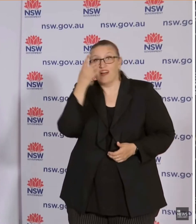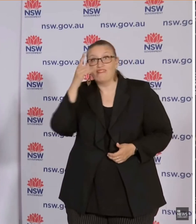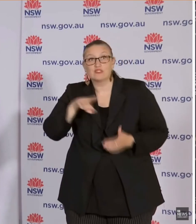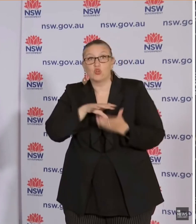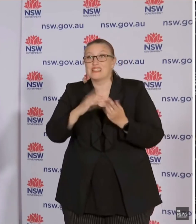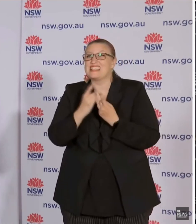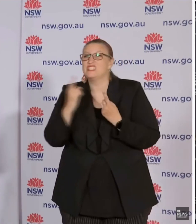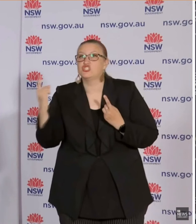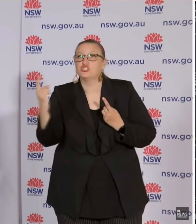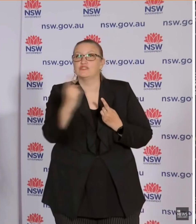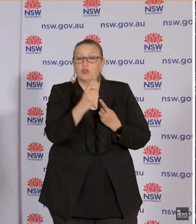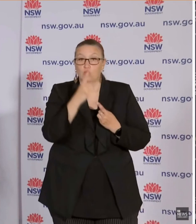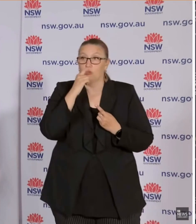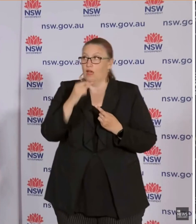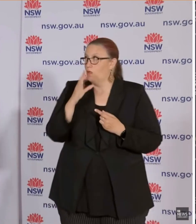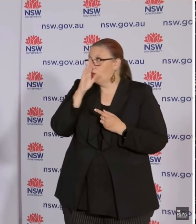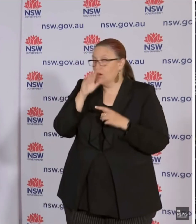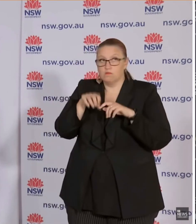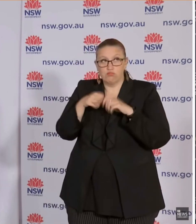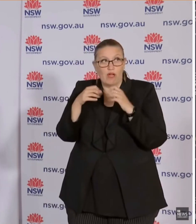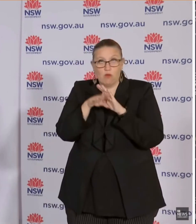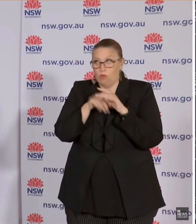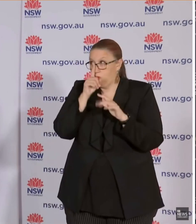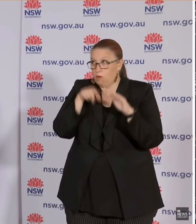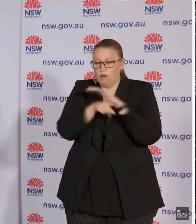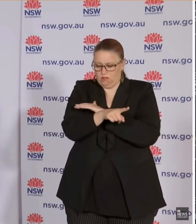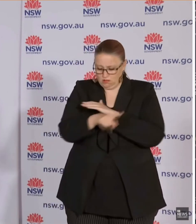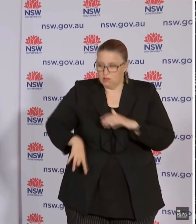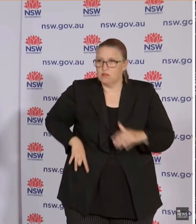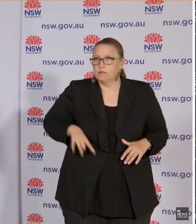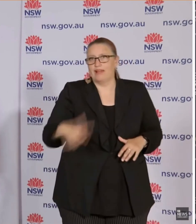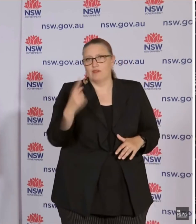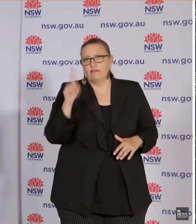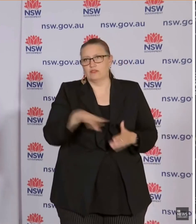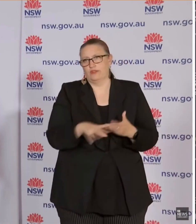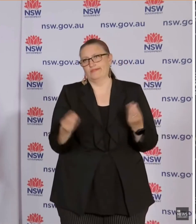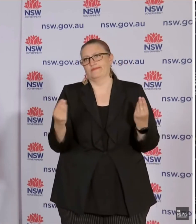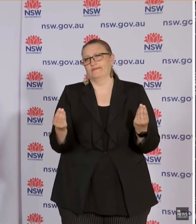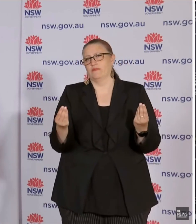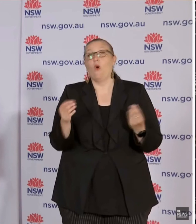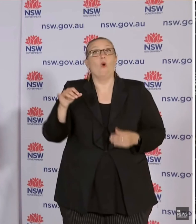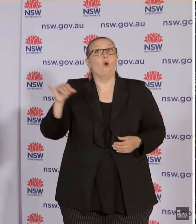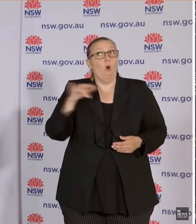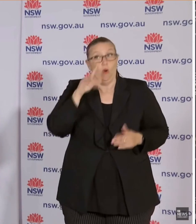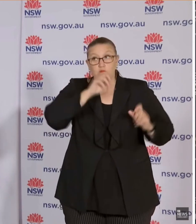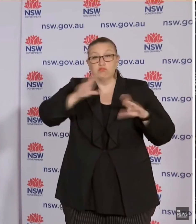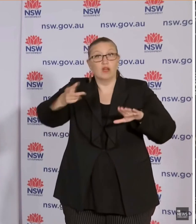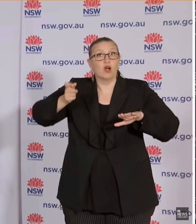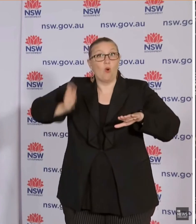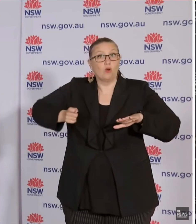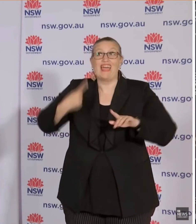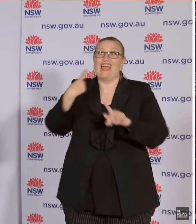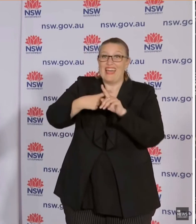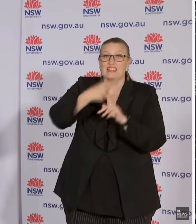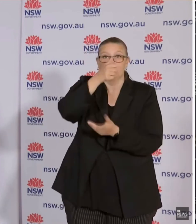up $5,000 poorer by not complying with the health orders, and you may end up going to court and doing 6 months in prison and or having an